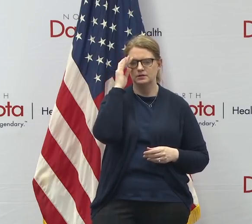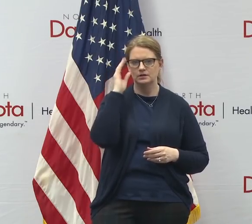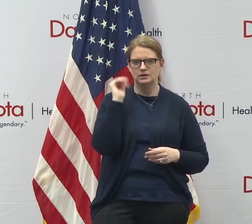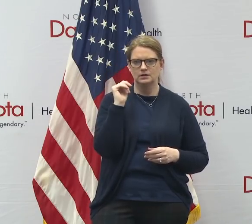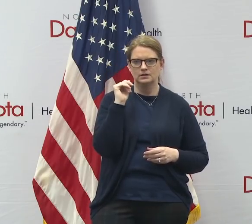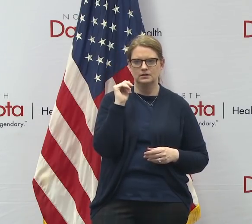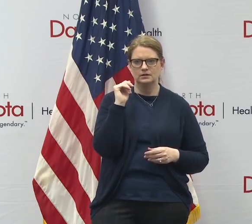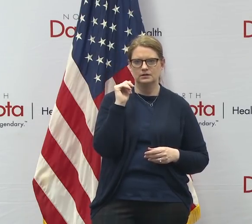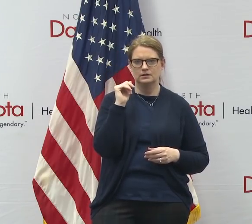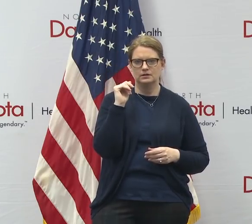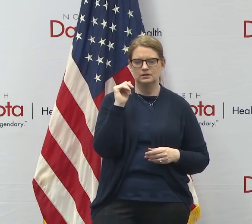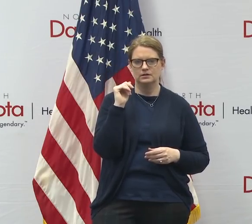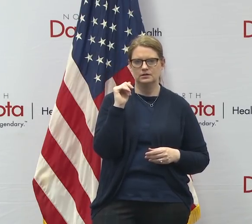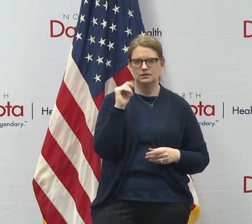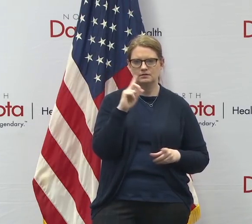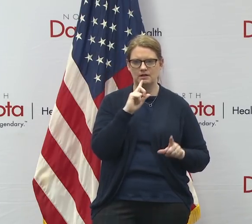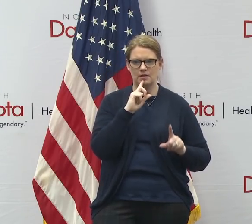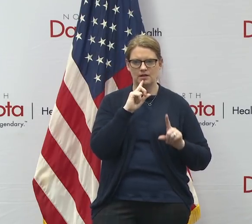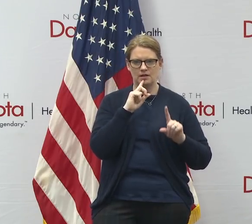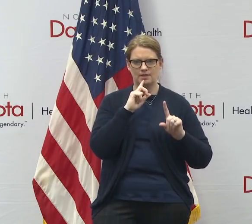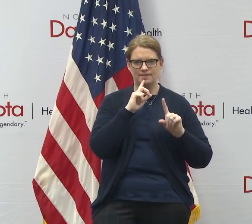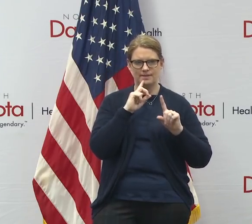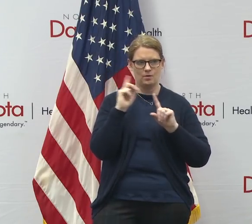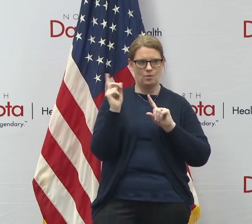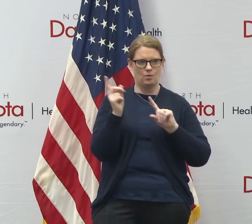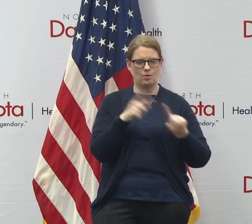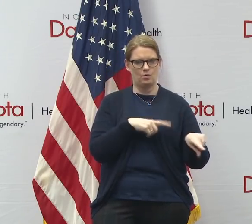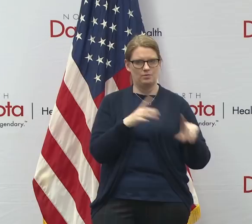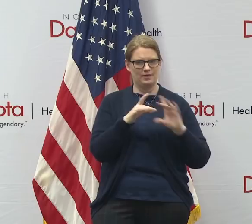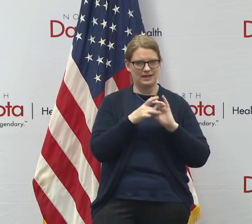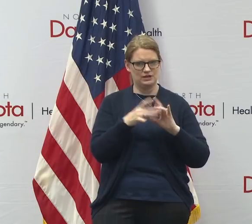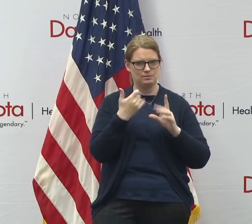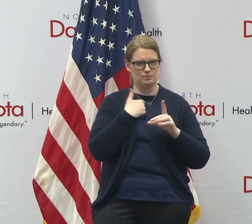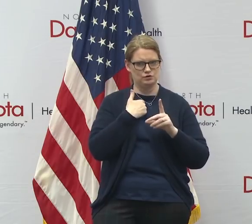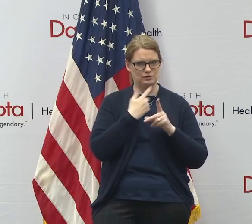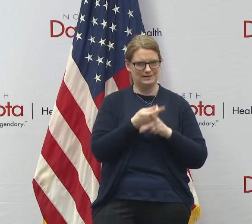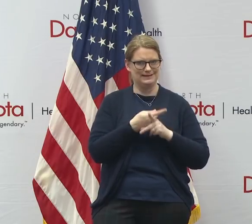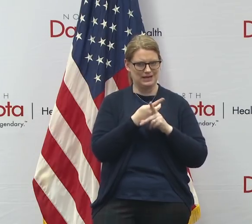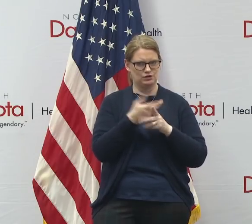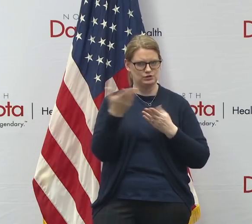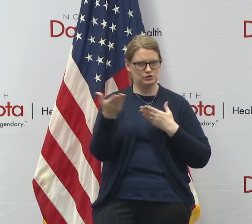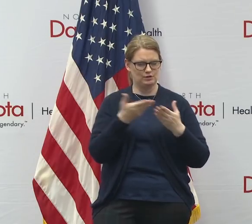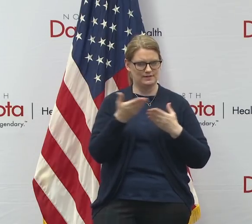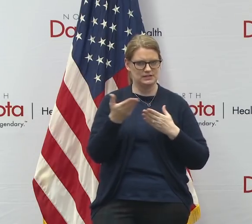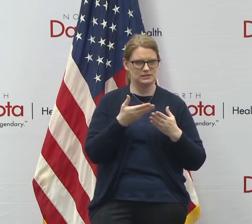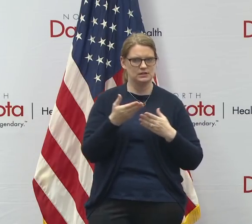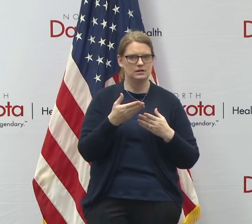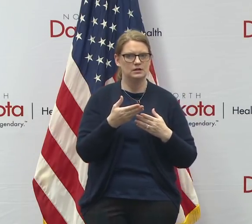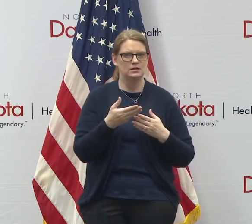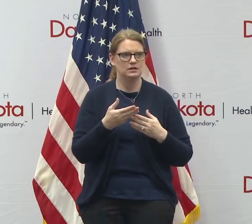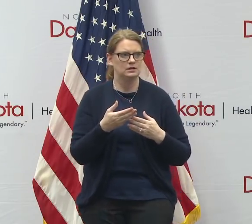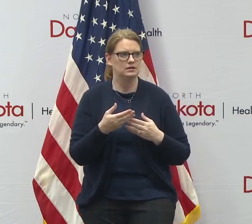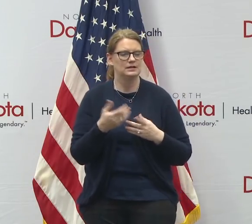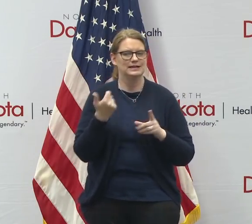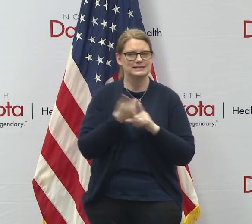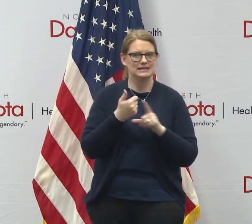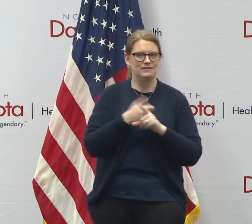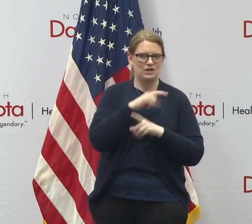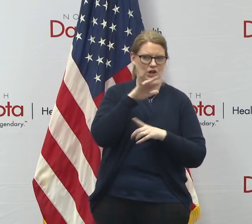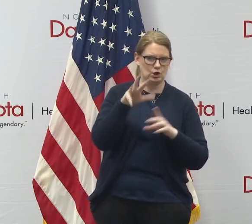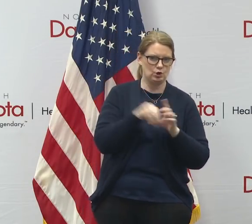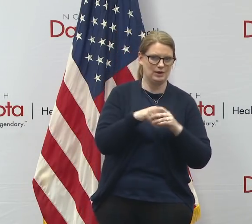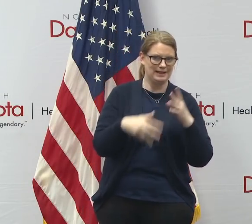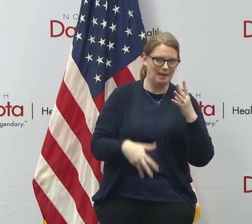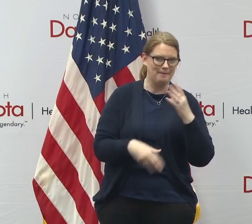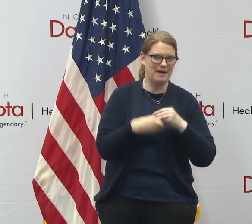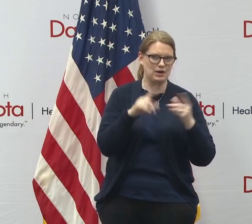The timeline of when does the order related to personal care services extend to? The order, because it was included in the amended